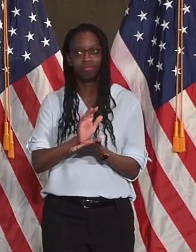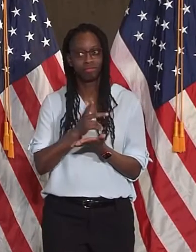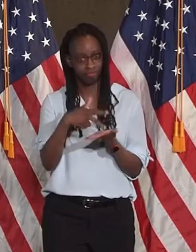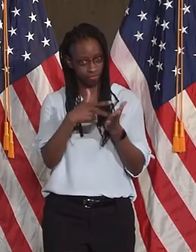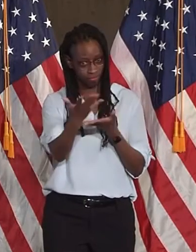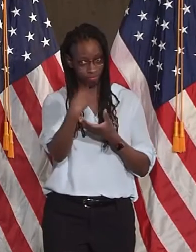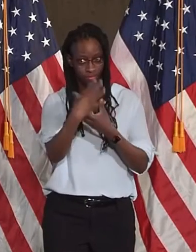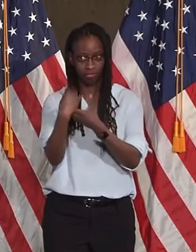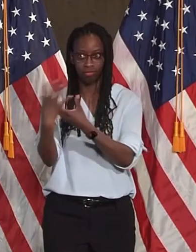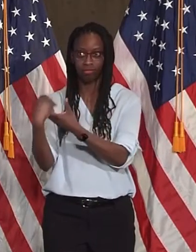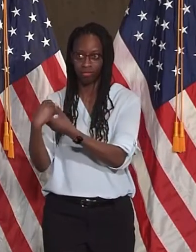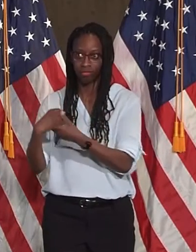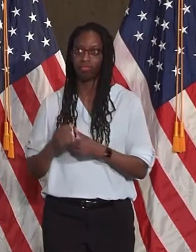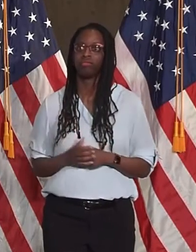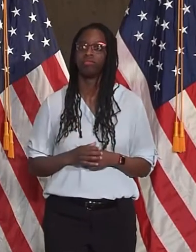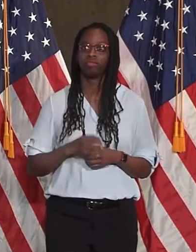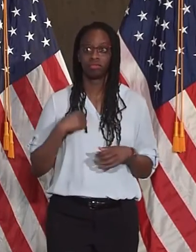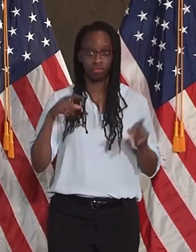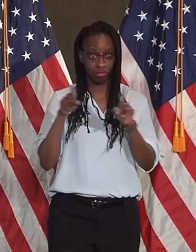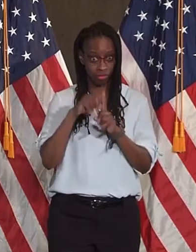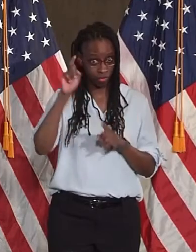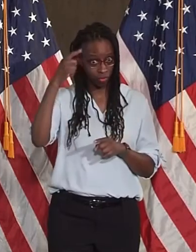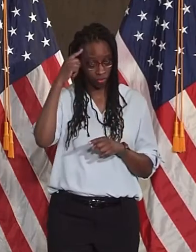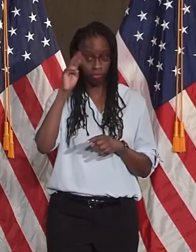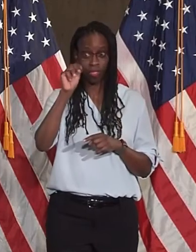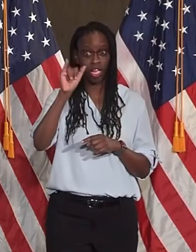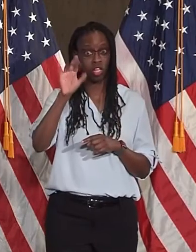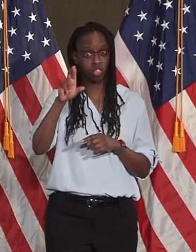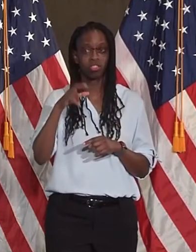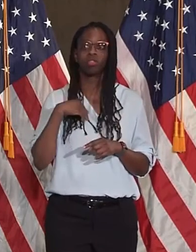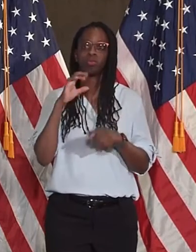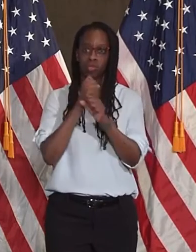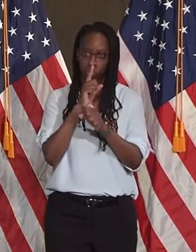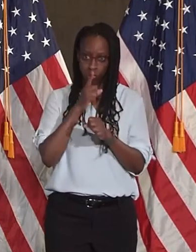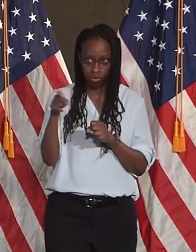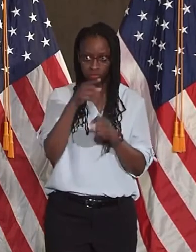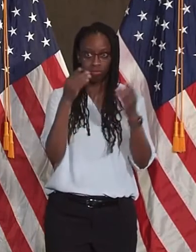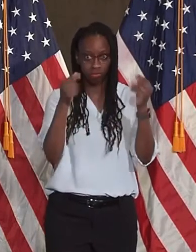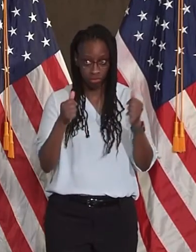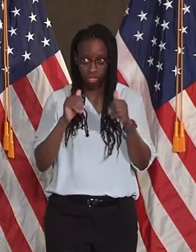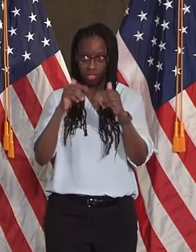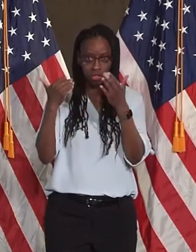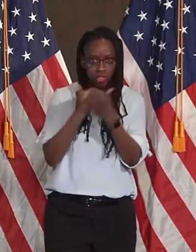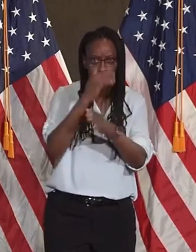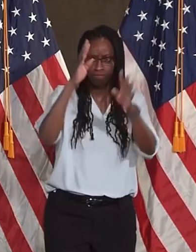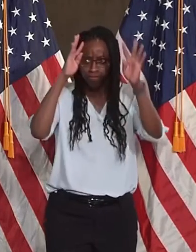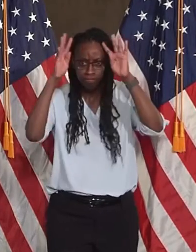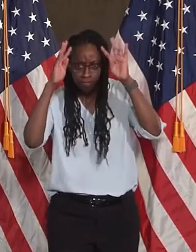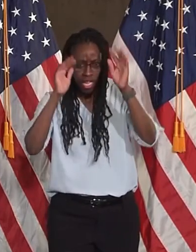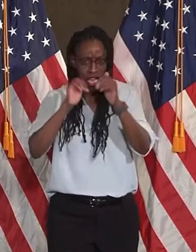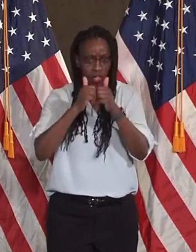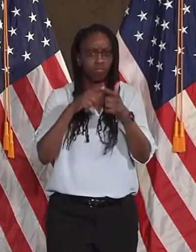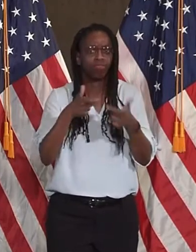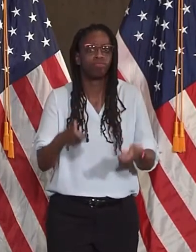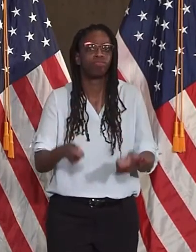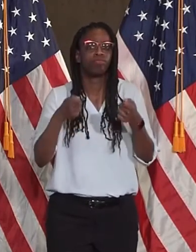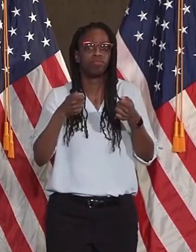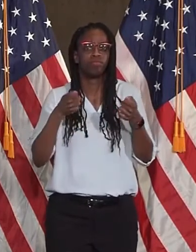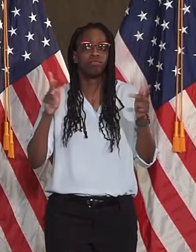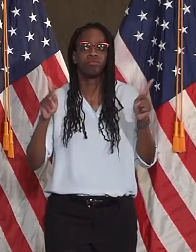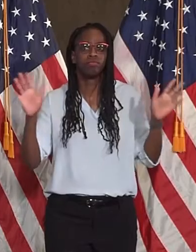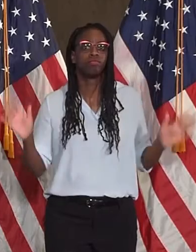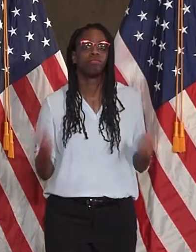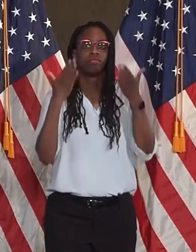take action to solve this problem with new creative solutions to boost city contracts with minority